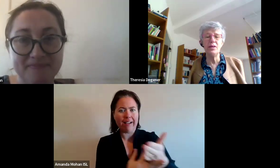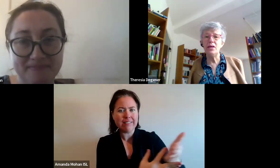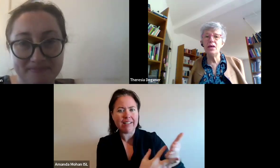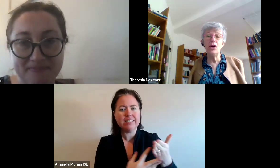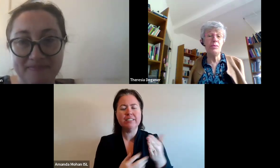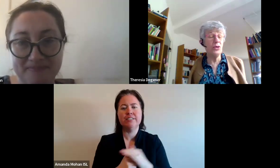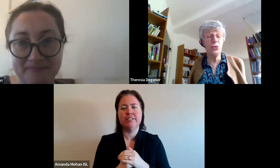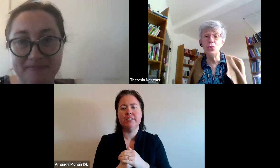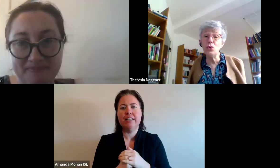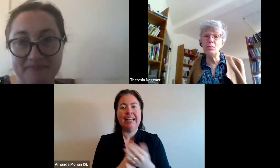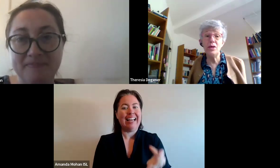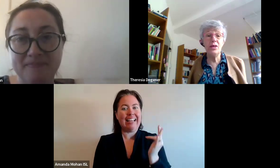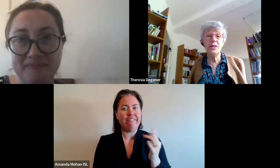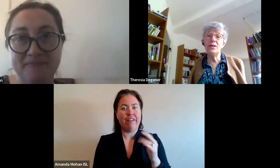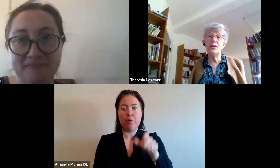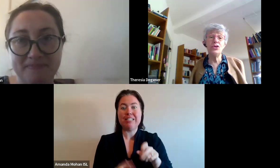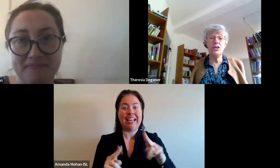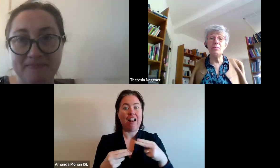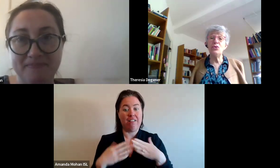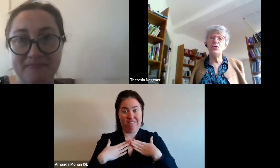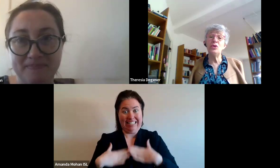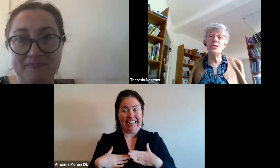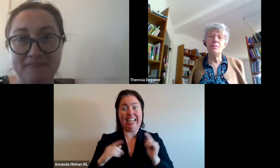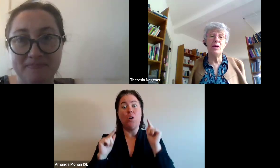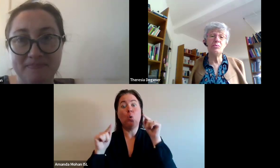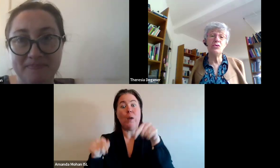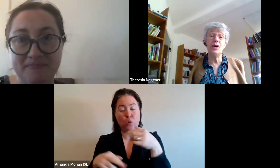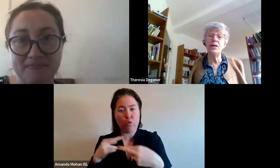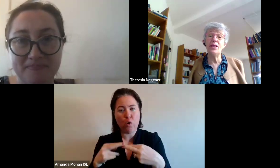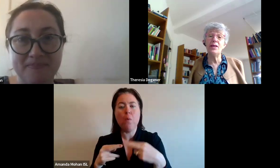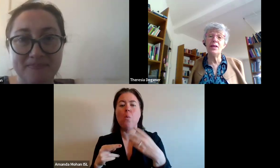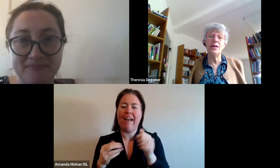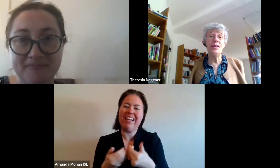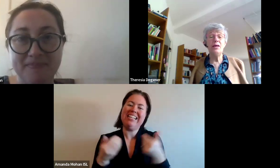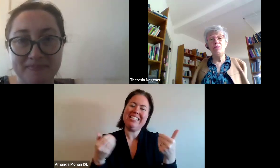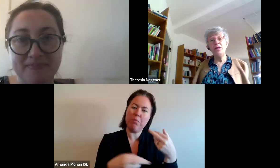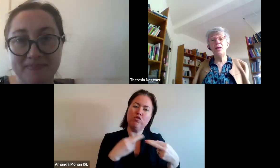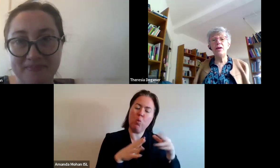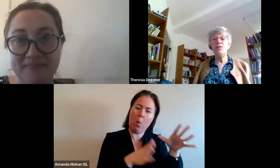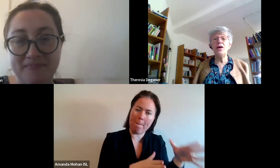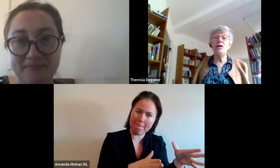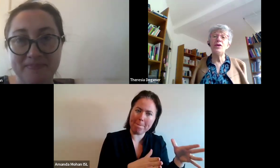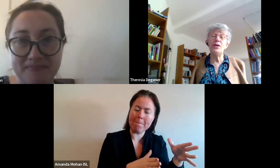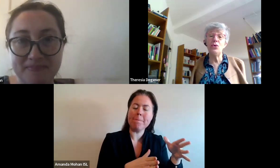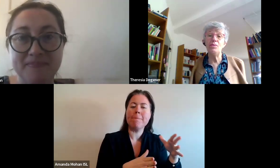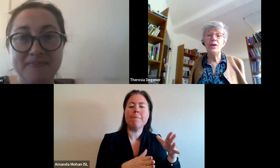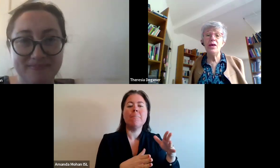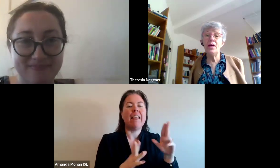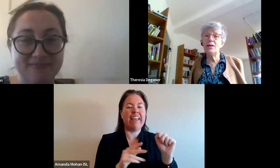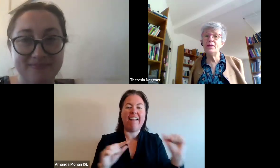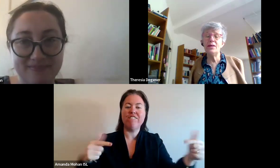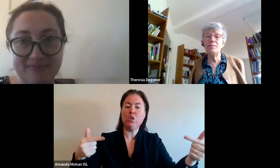if people cannot be in the room, then there's a separate room we sometimes provide, and then bring them in via